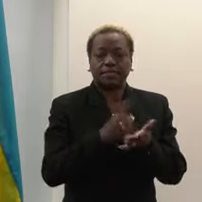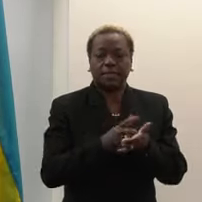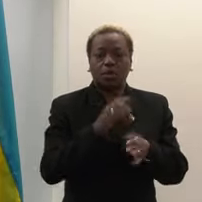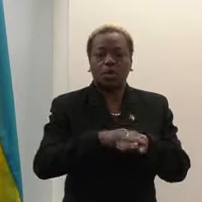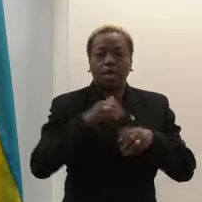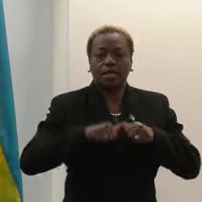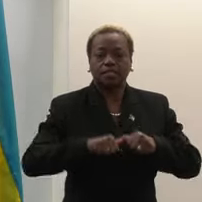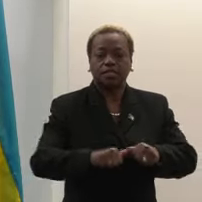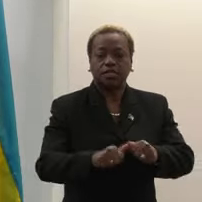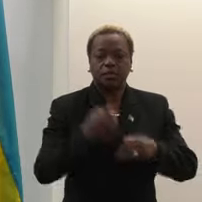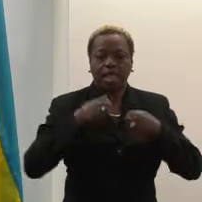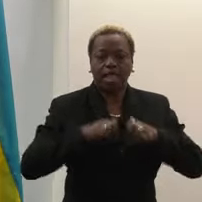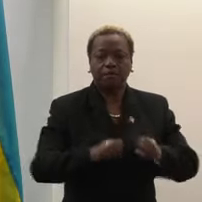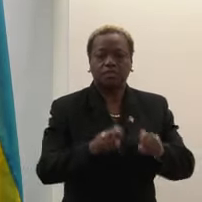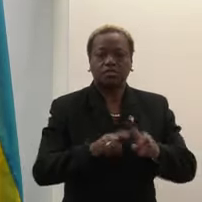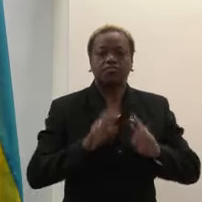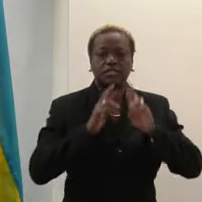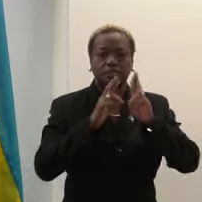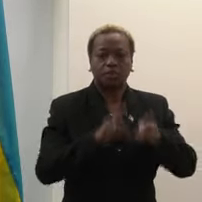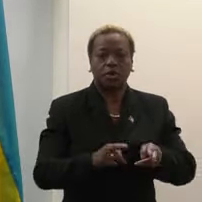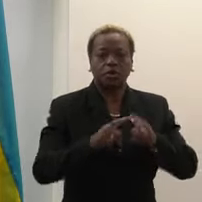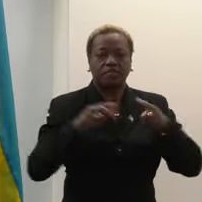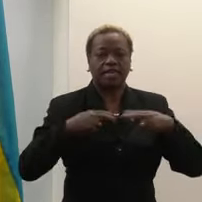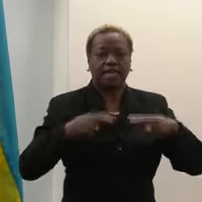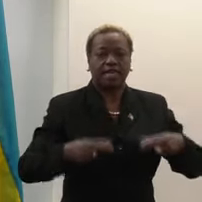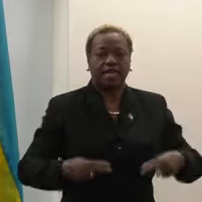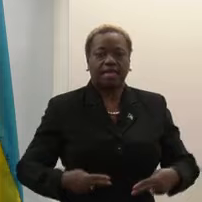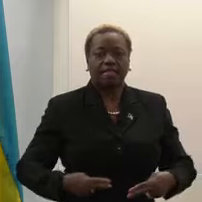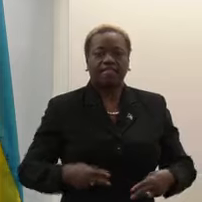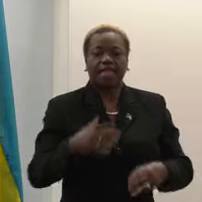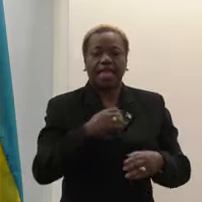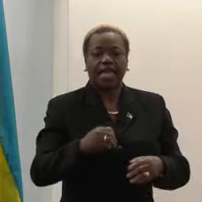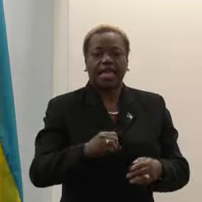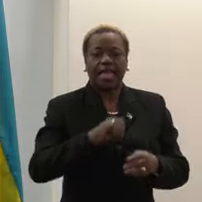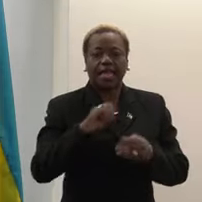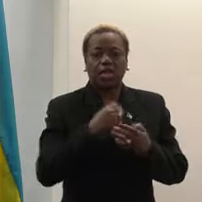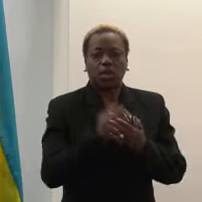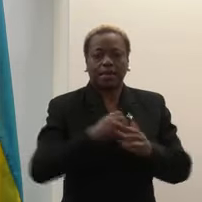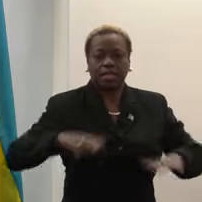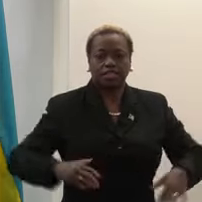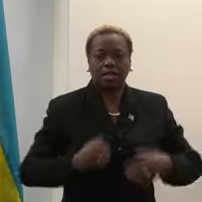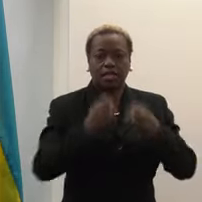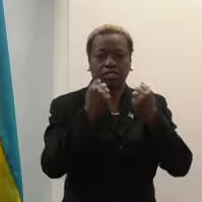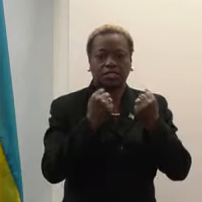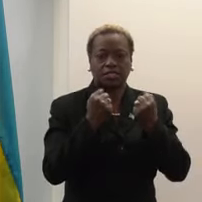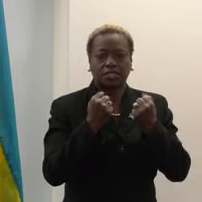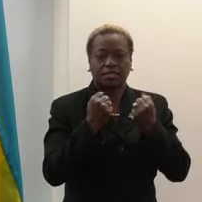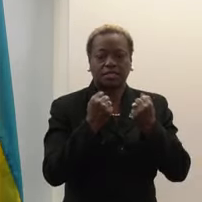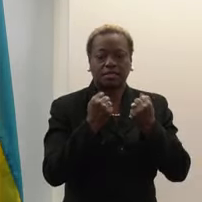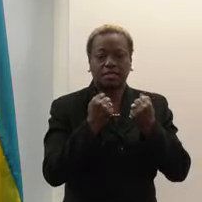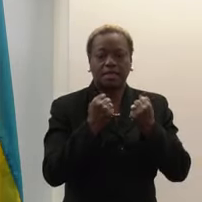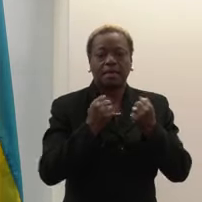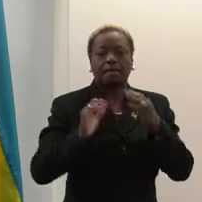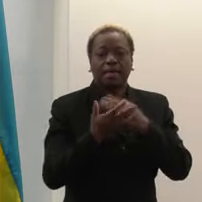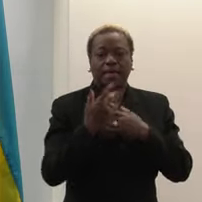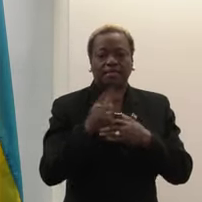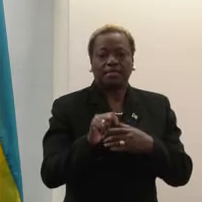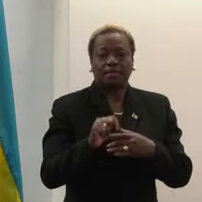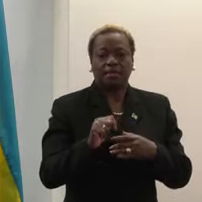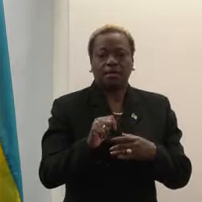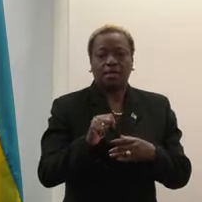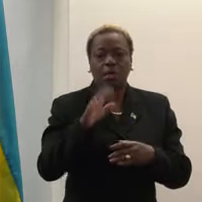continuing efforts to respond to the health and economic challenges posed by the